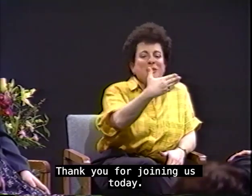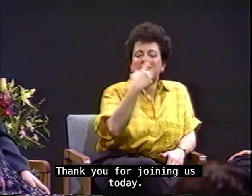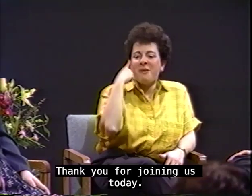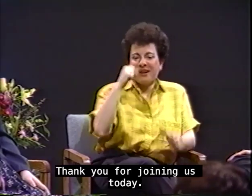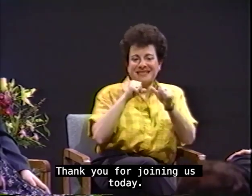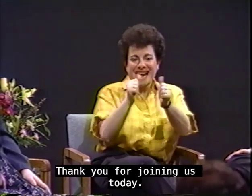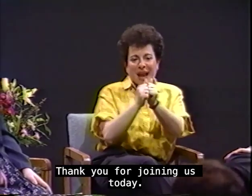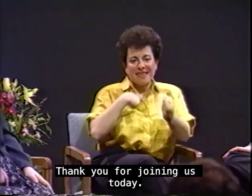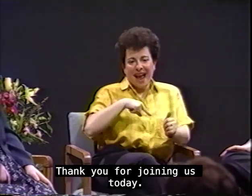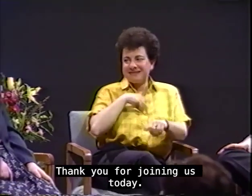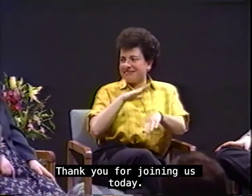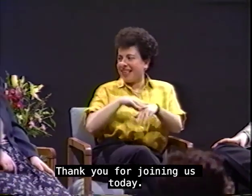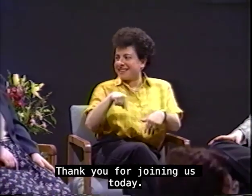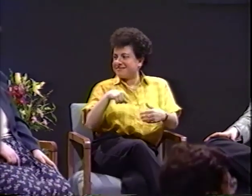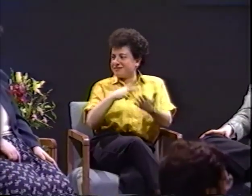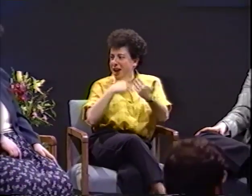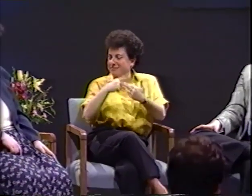Thank you for joining us today.